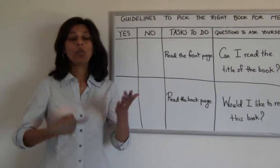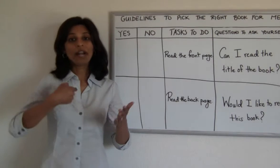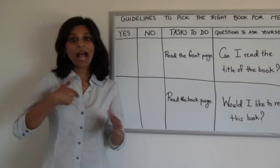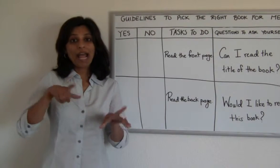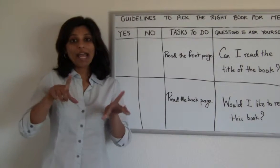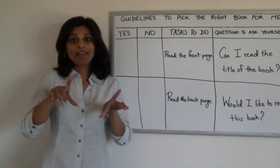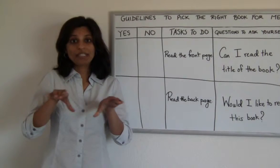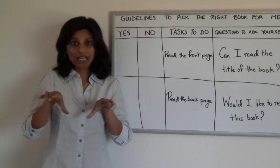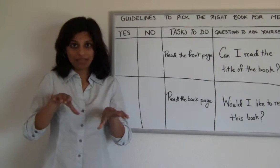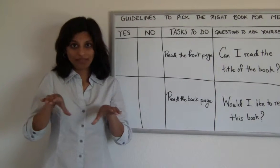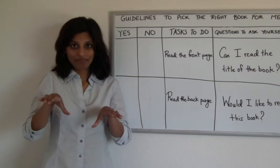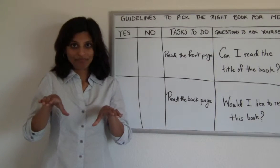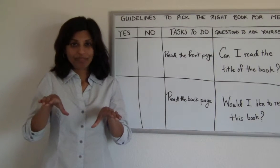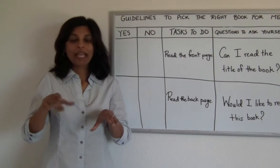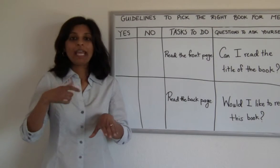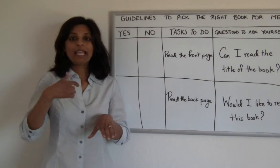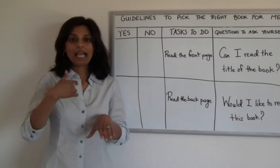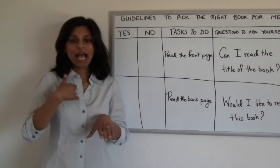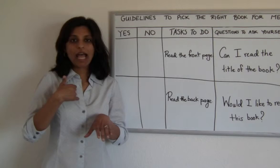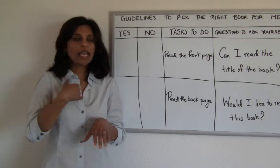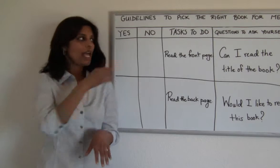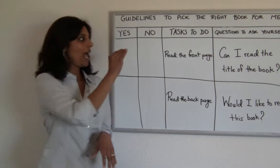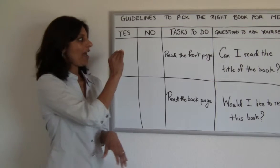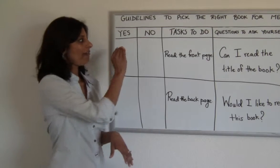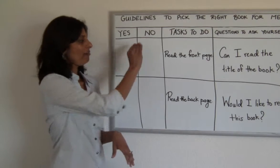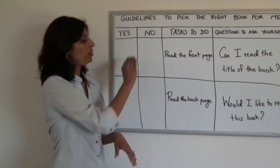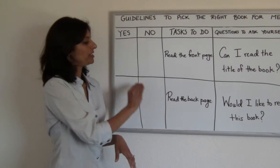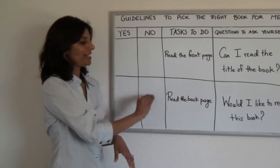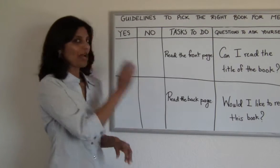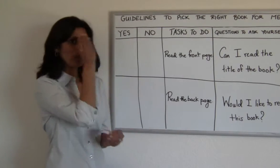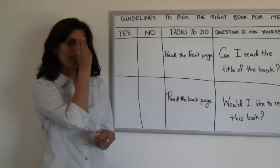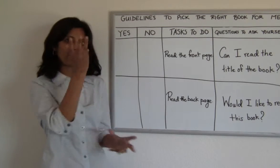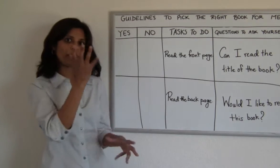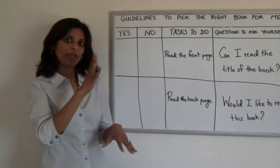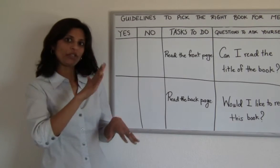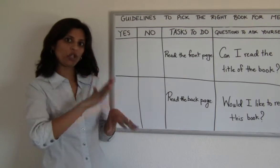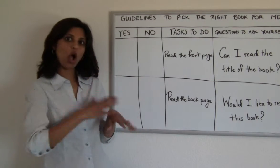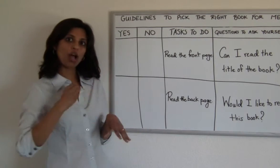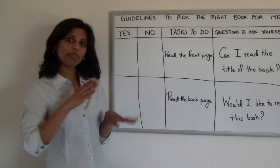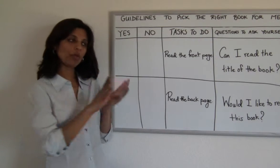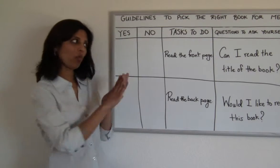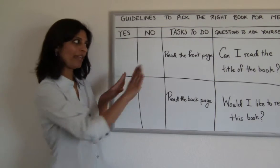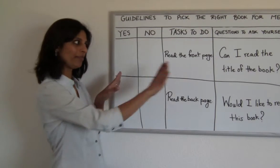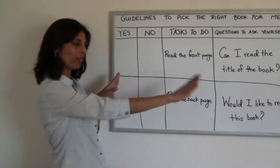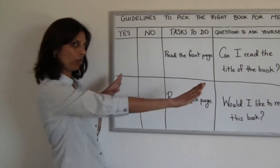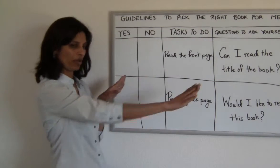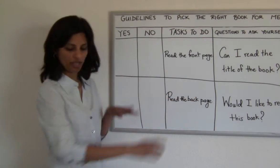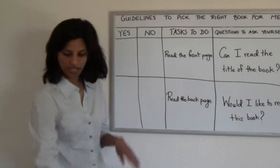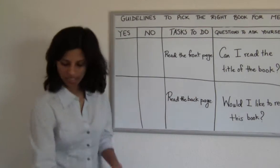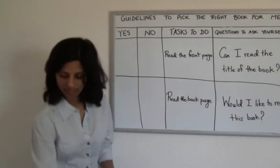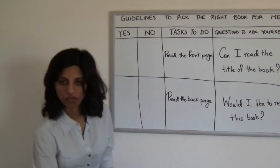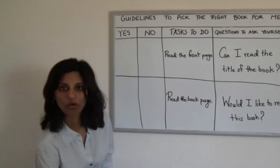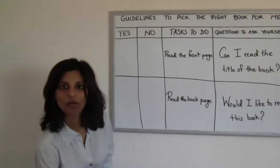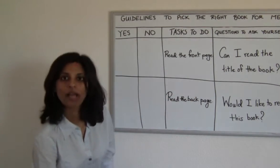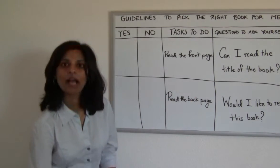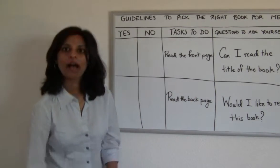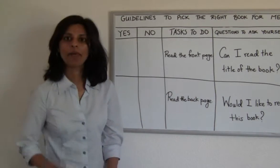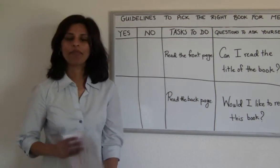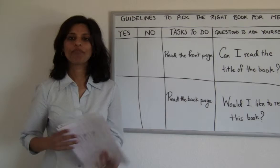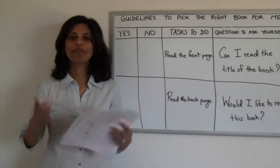What I have done is I have put down information on the whiteboard. So